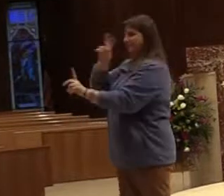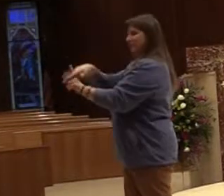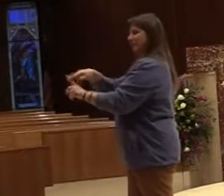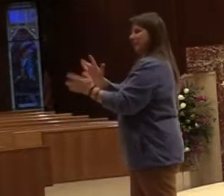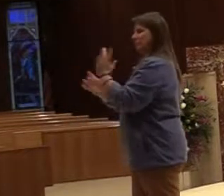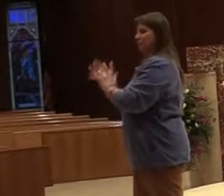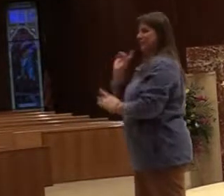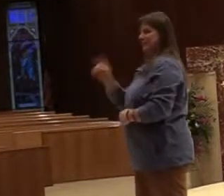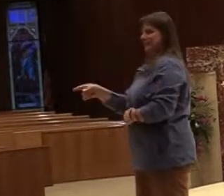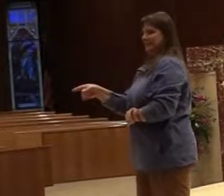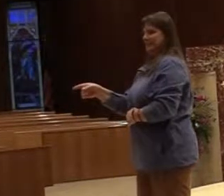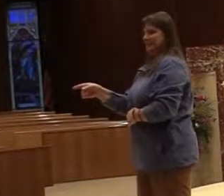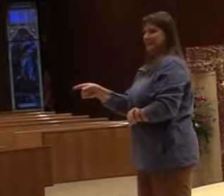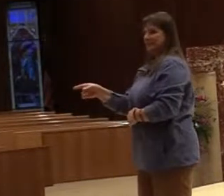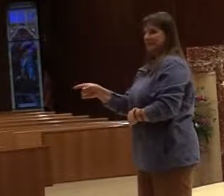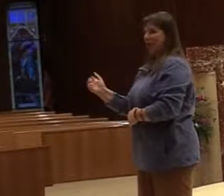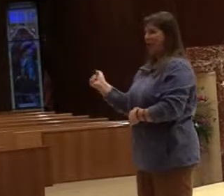bit.